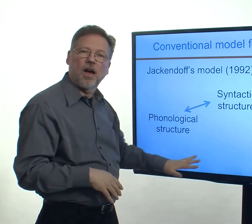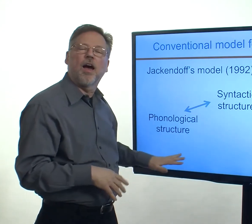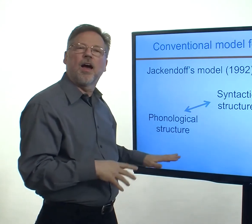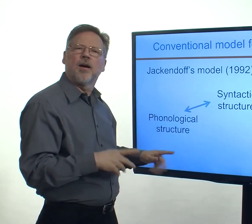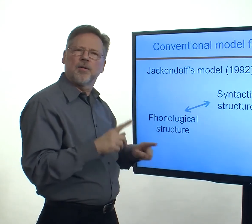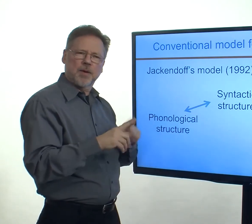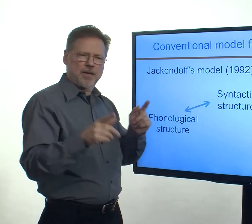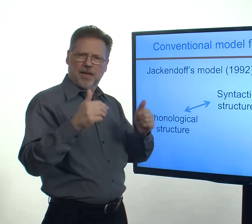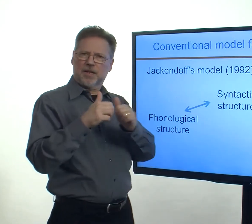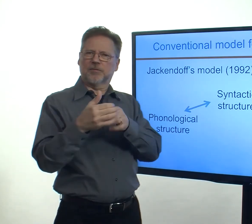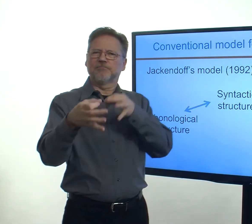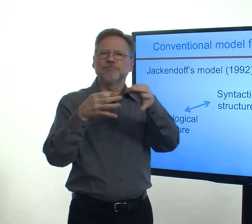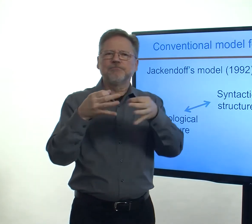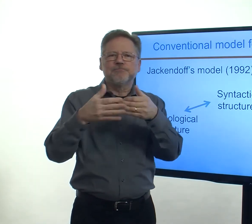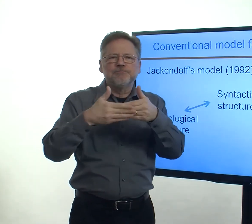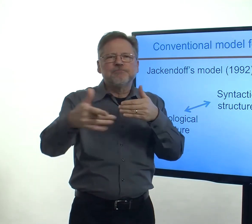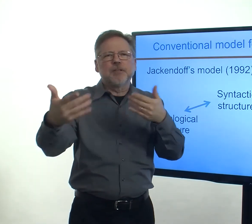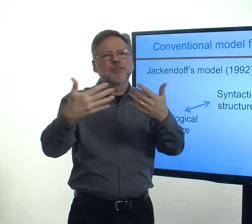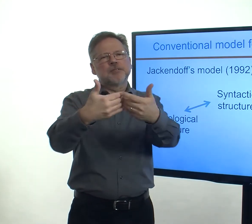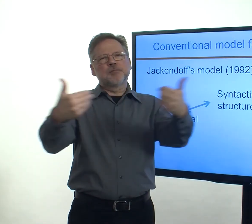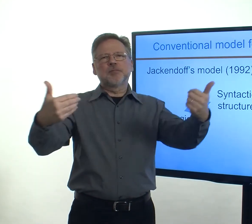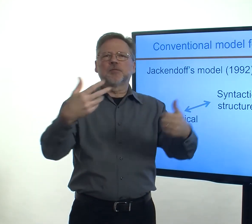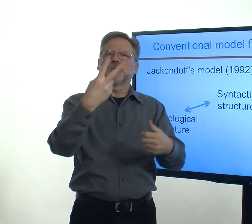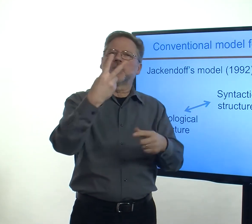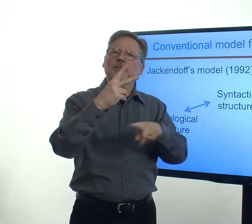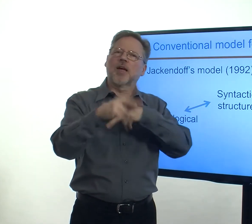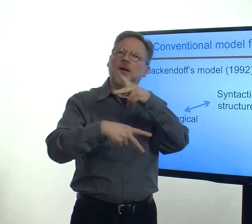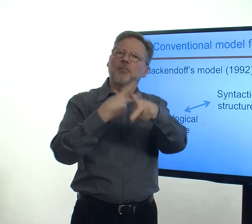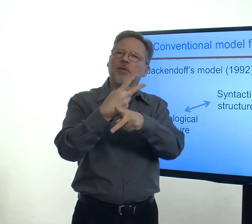That means that we can use this model, but how can it describe two different modes?